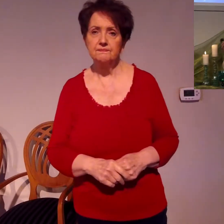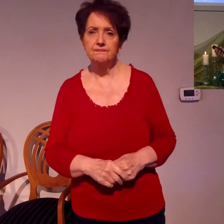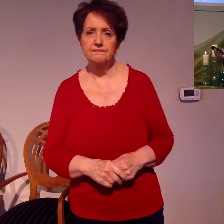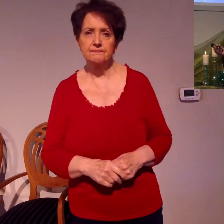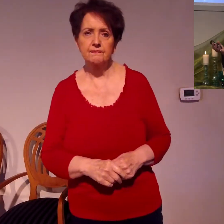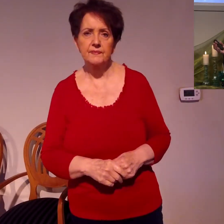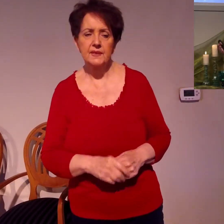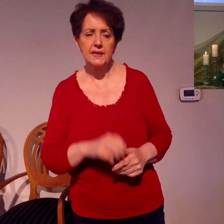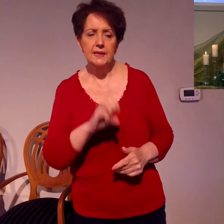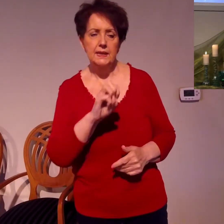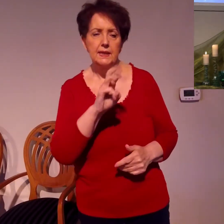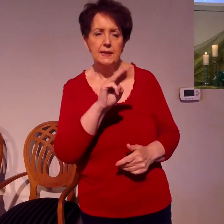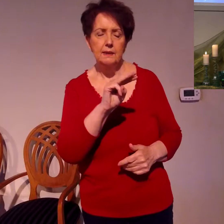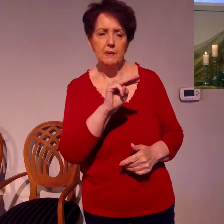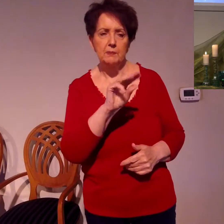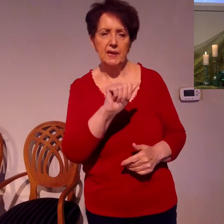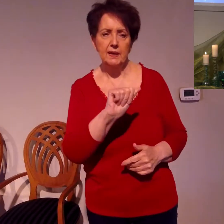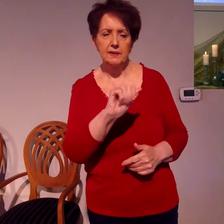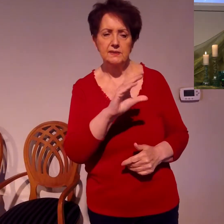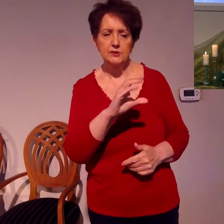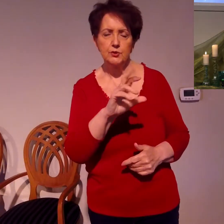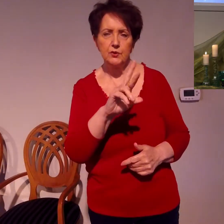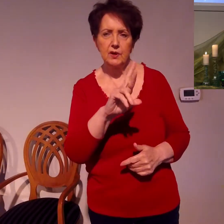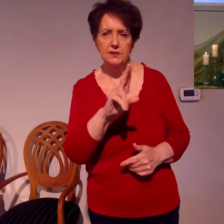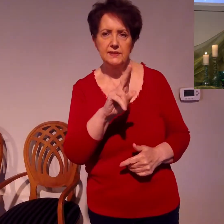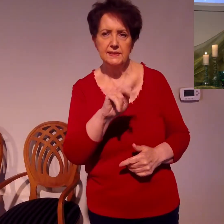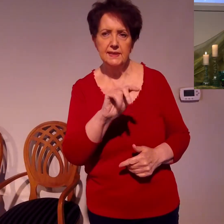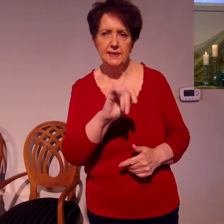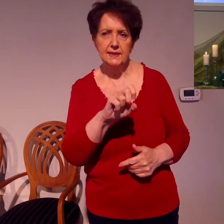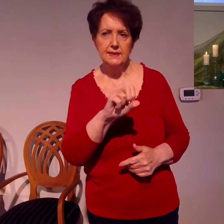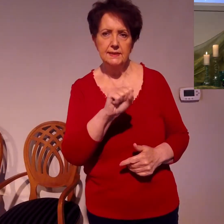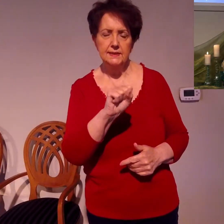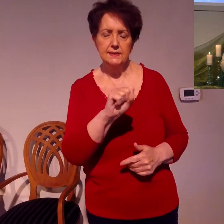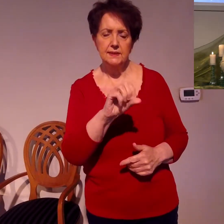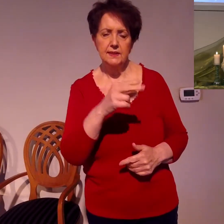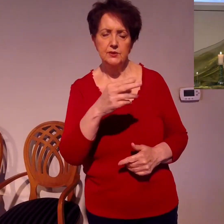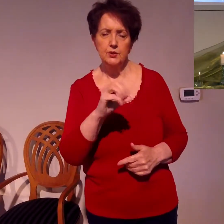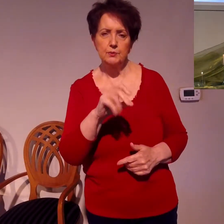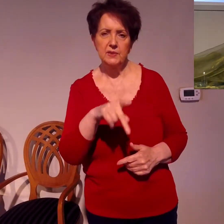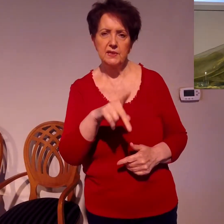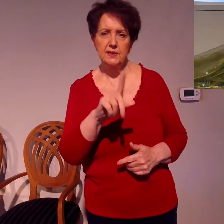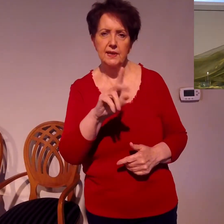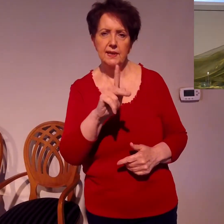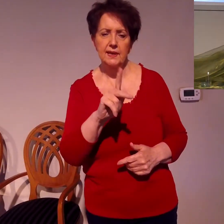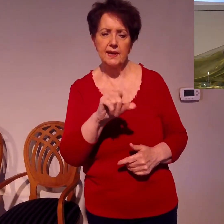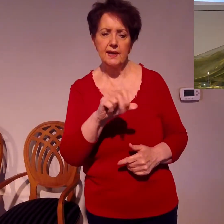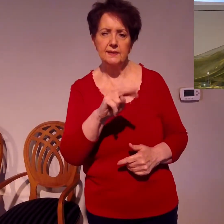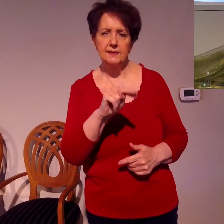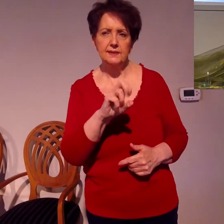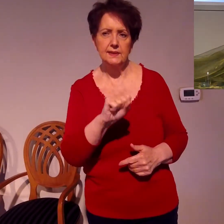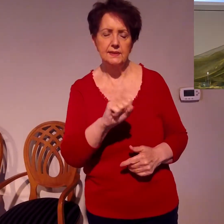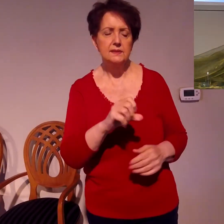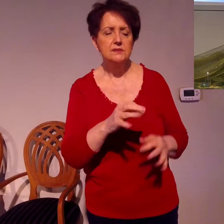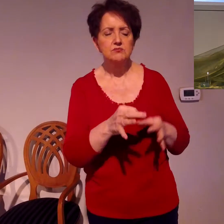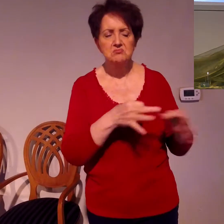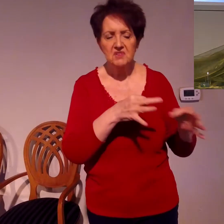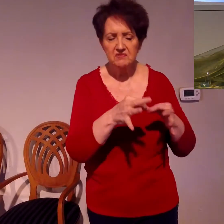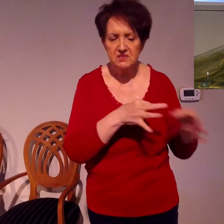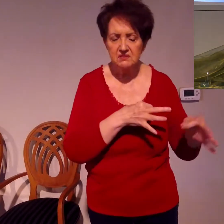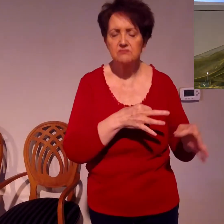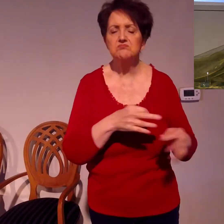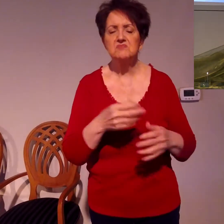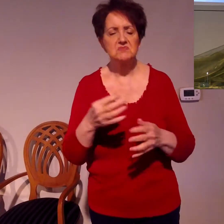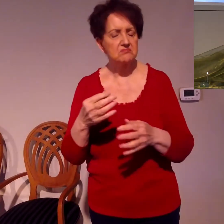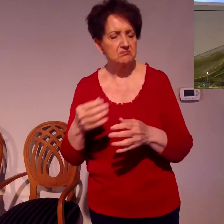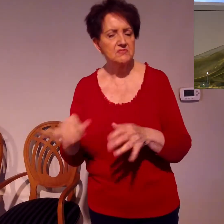Emma Curtis Hopkins' definition is somewhat similar. Raymond Charles Barker's somewhat similar.